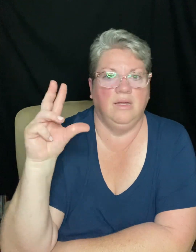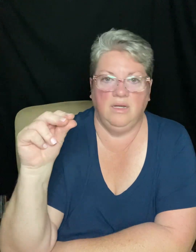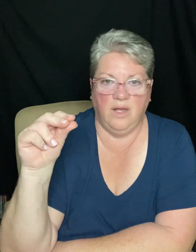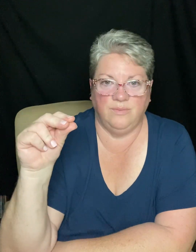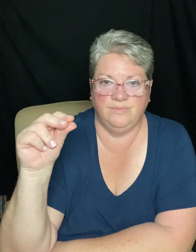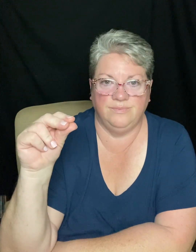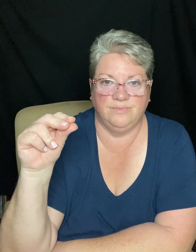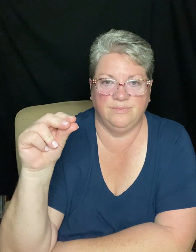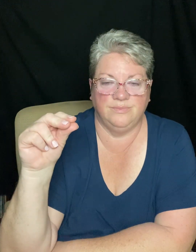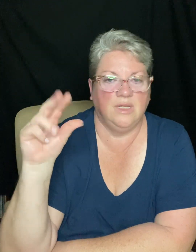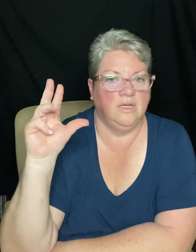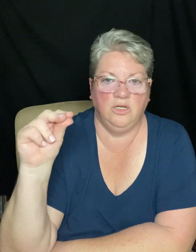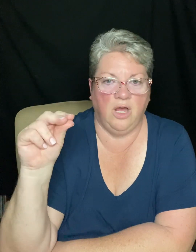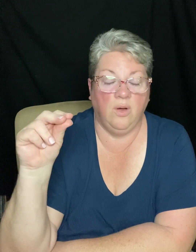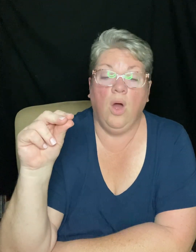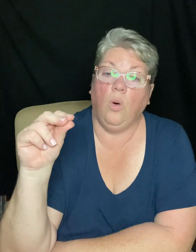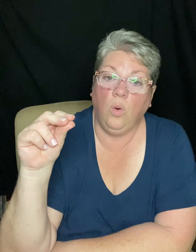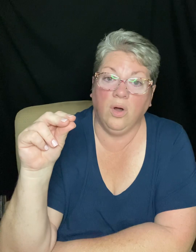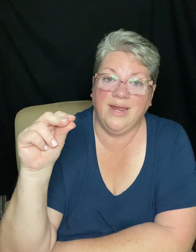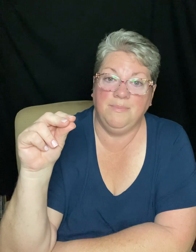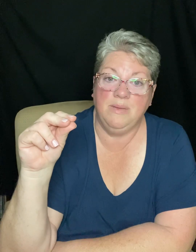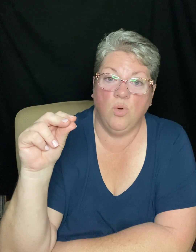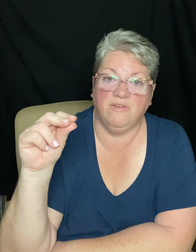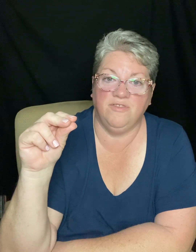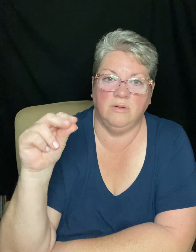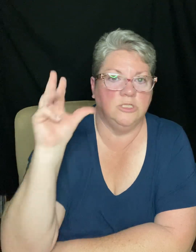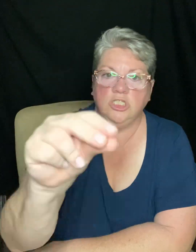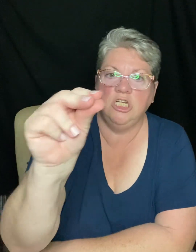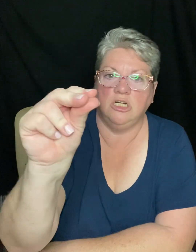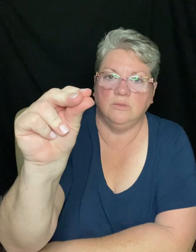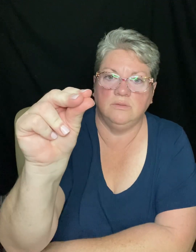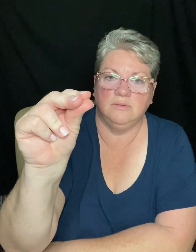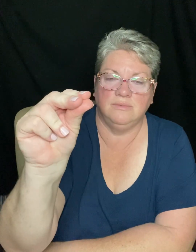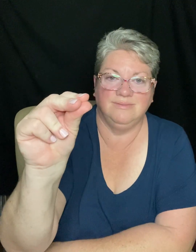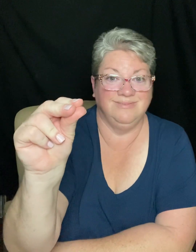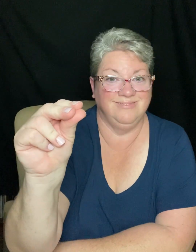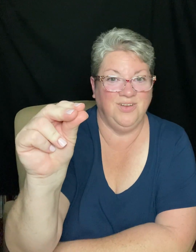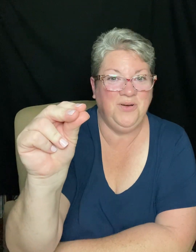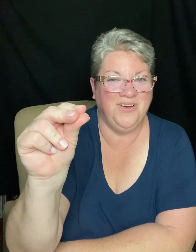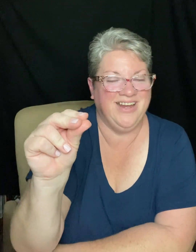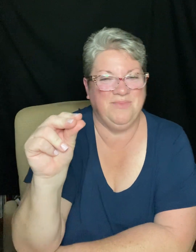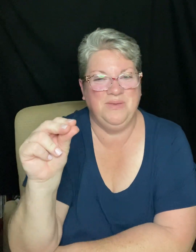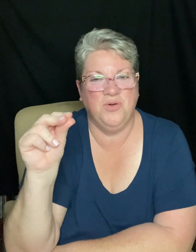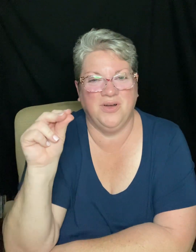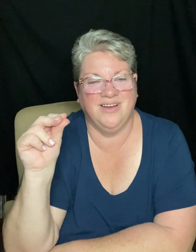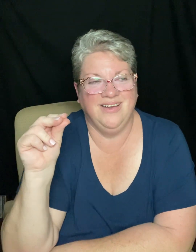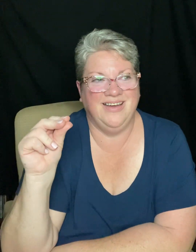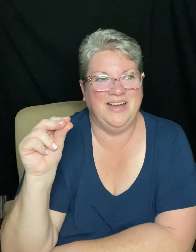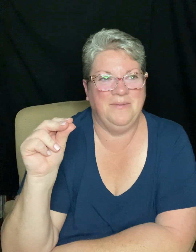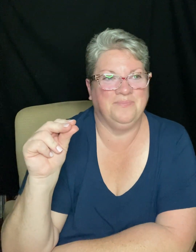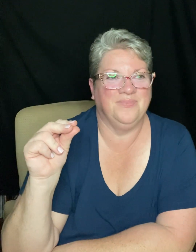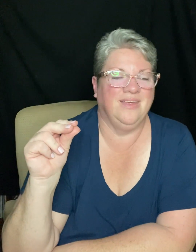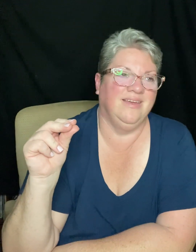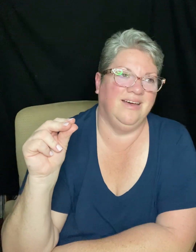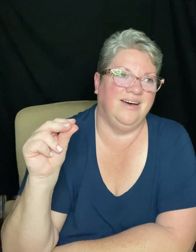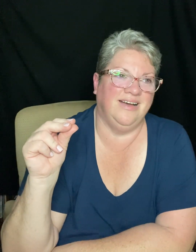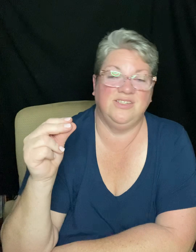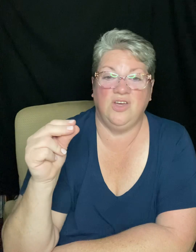No. No. Or it could be more firm. No. Or it could be more soft.